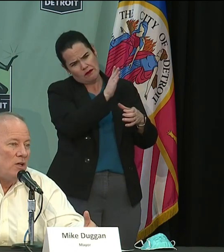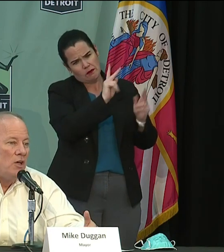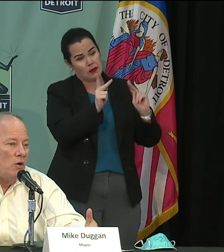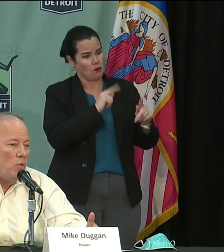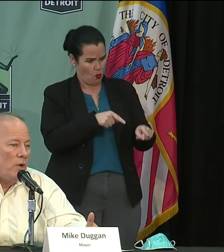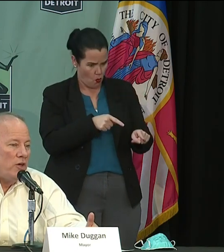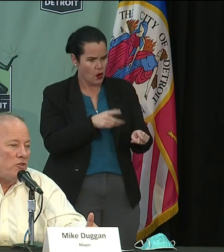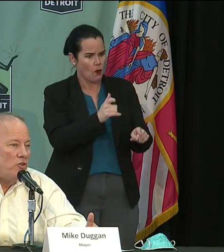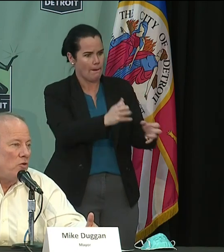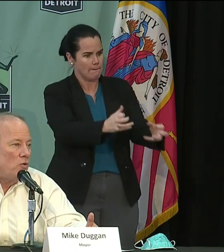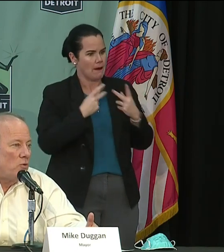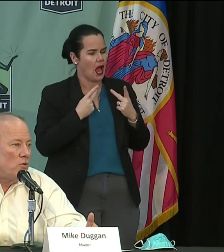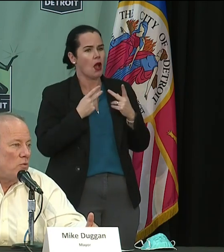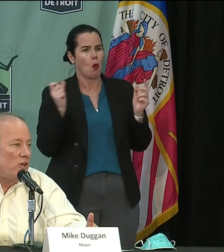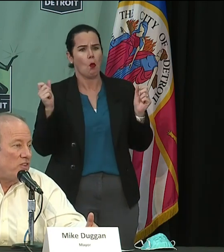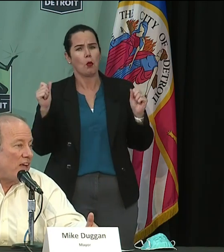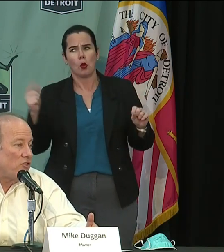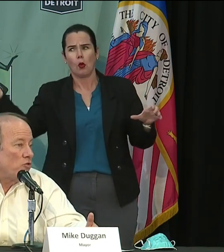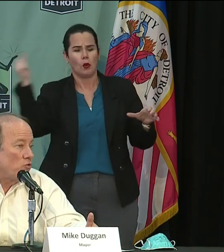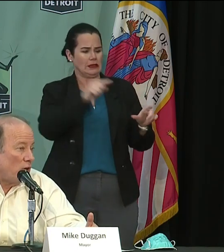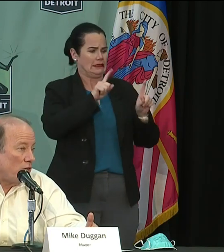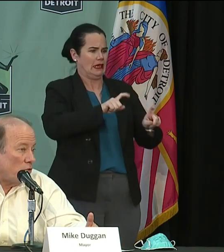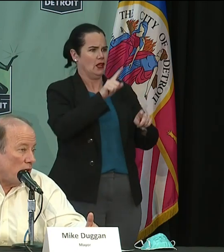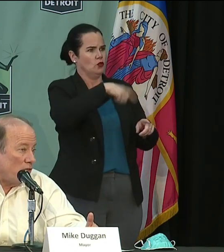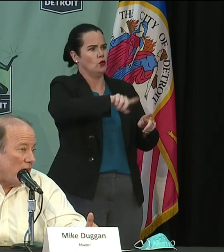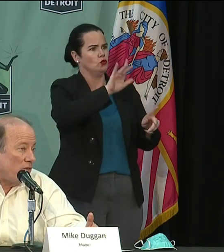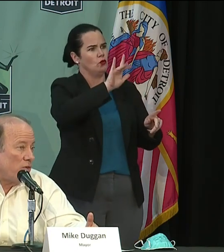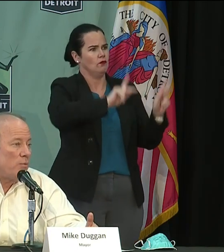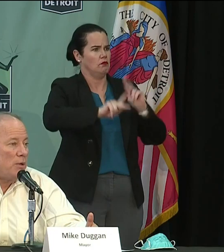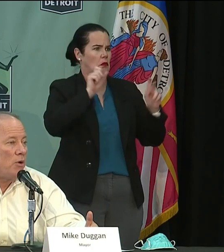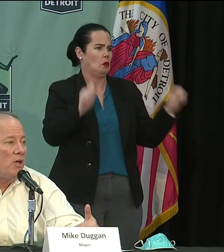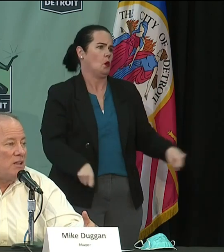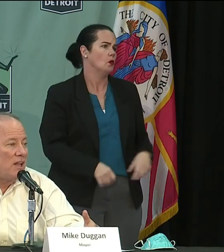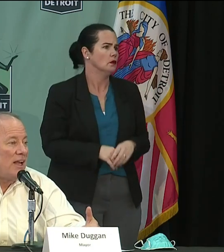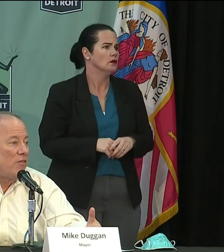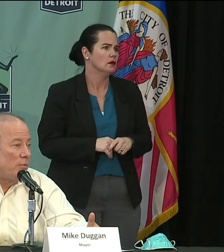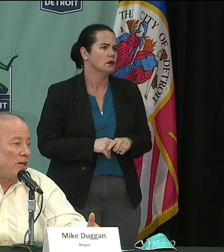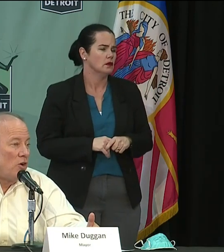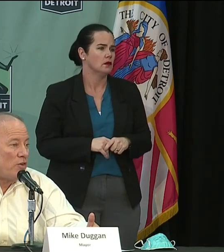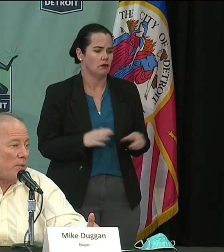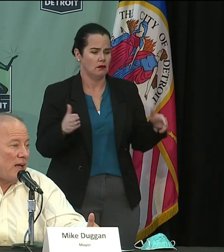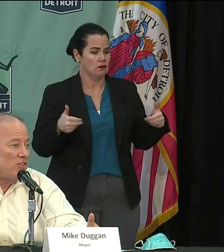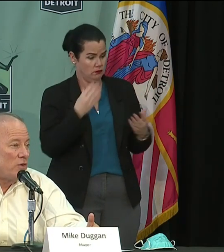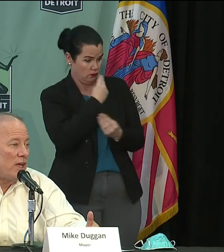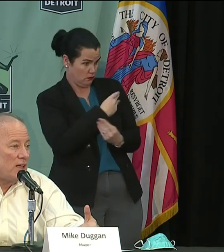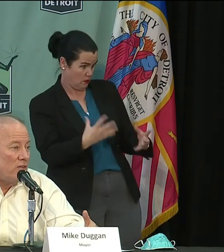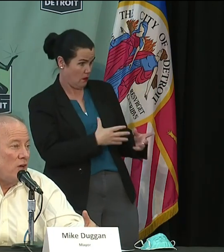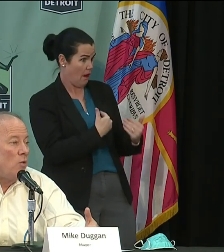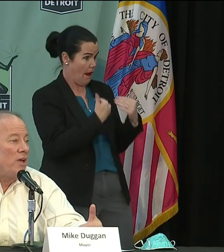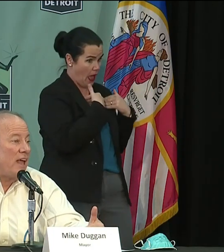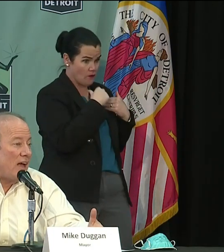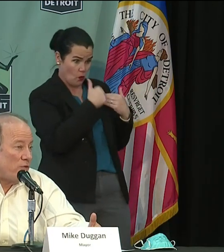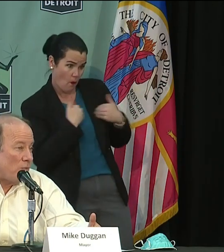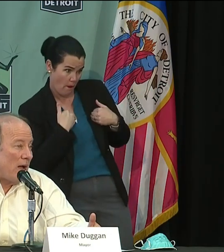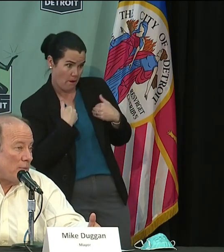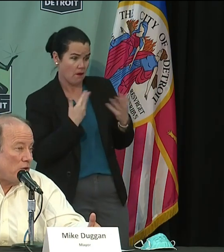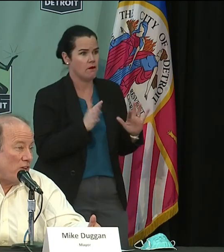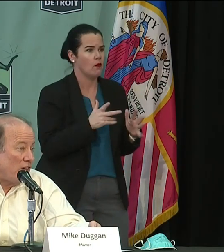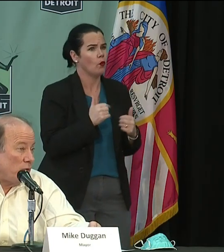critical. We could test those 20 or 25 people, let everybody know if you're positive or negative. We can